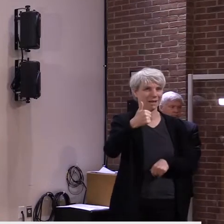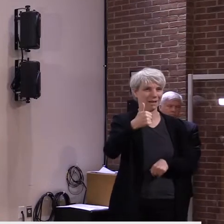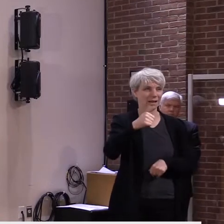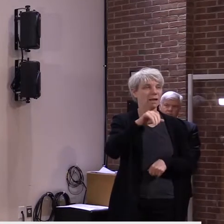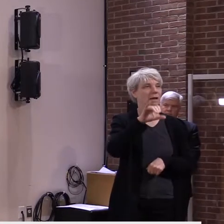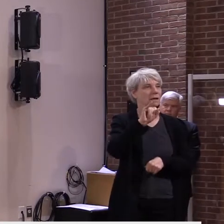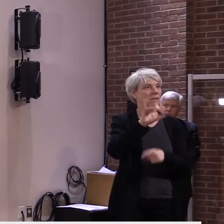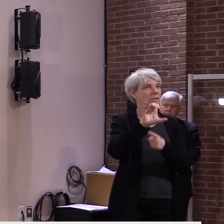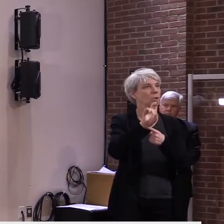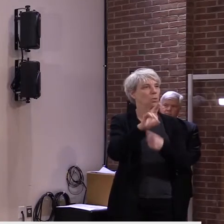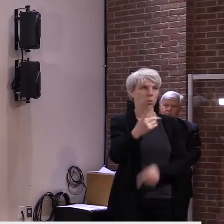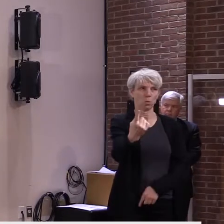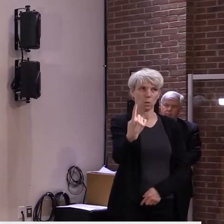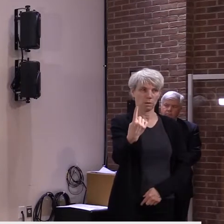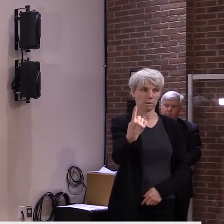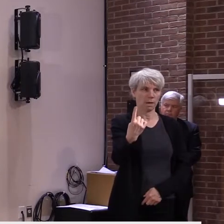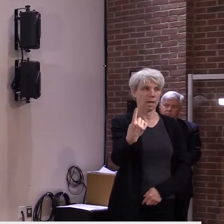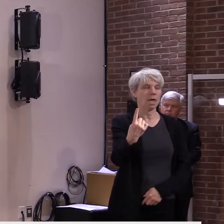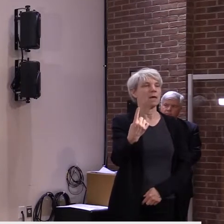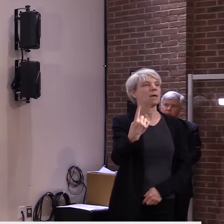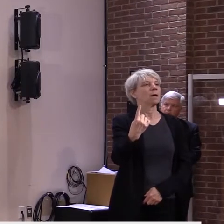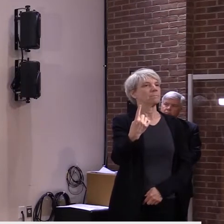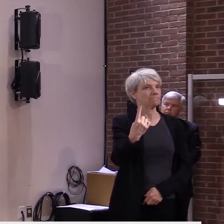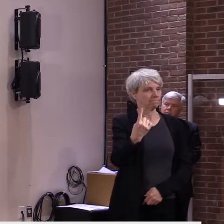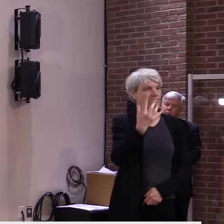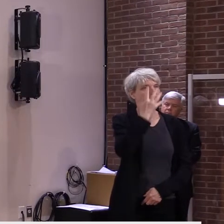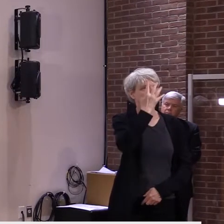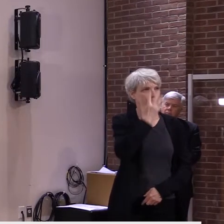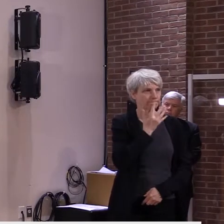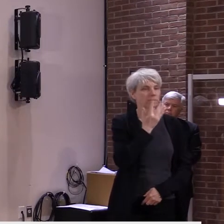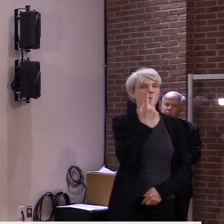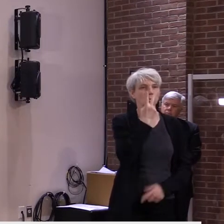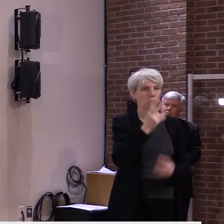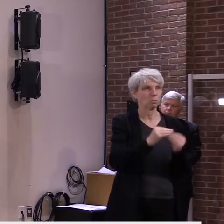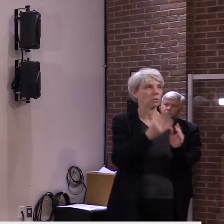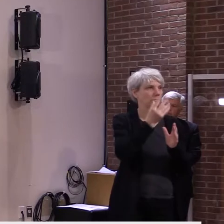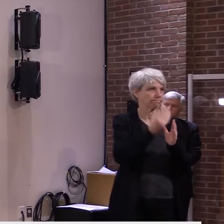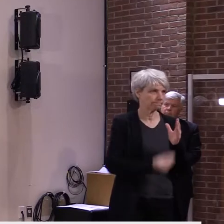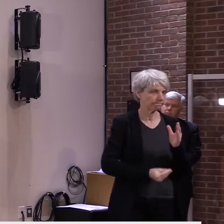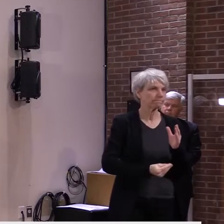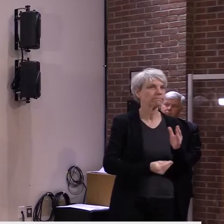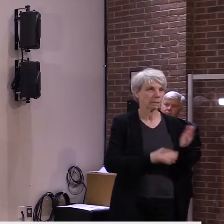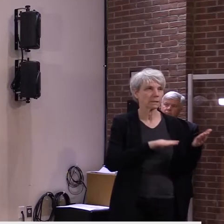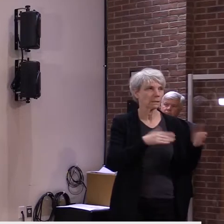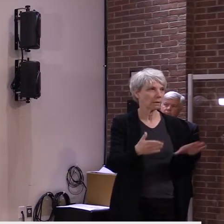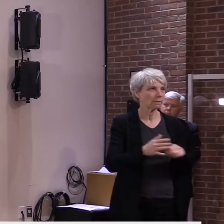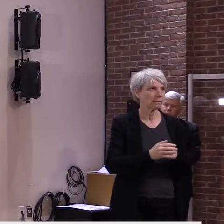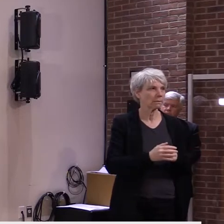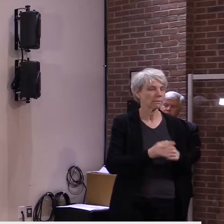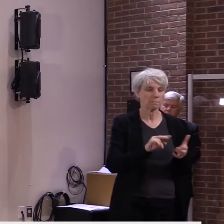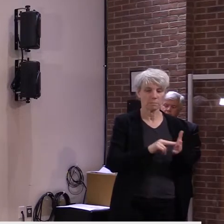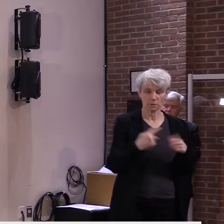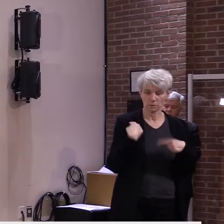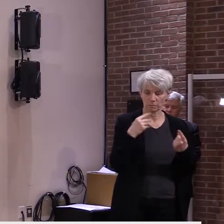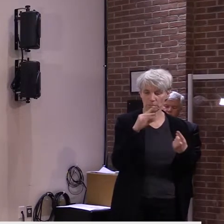Unfortunately, there have been 2 additional deaths, I believe bringing the total for the month to 5.